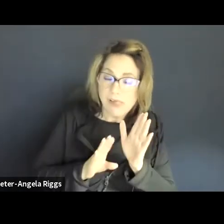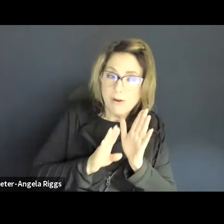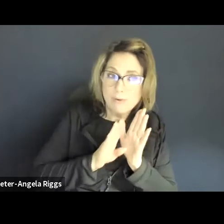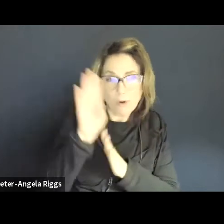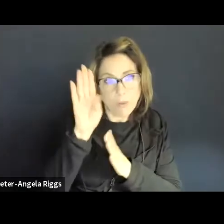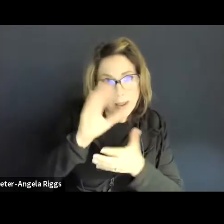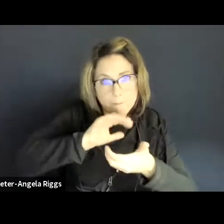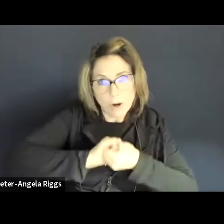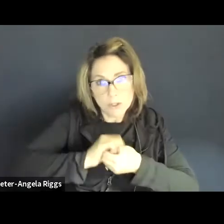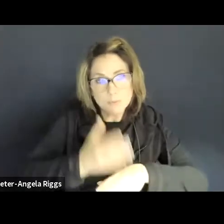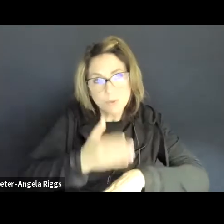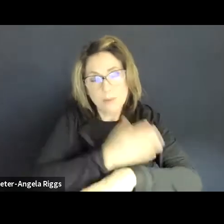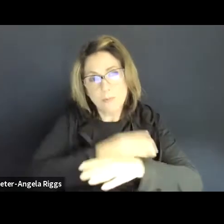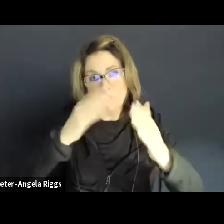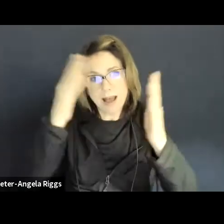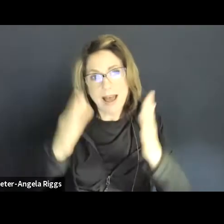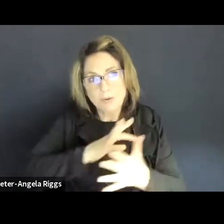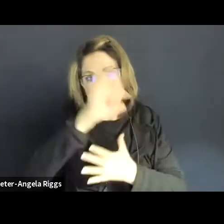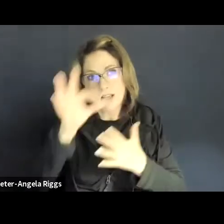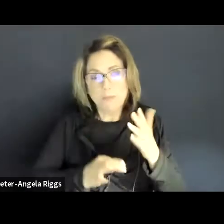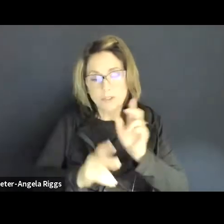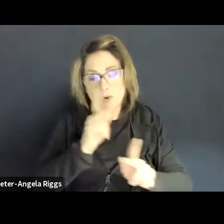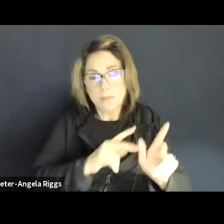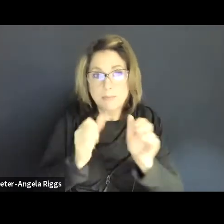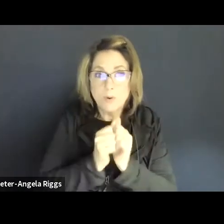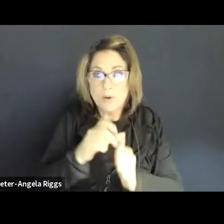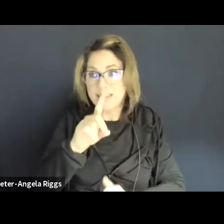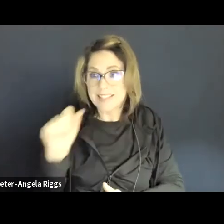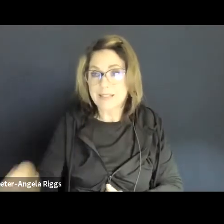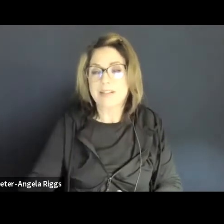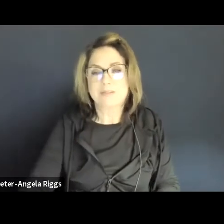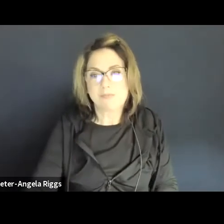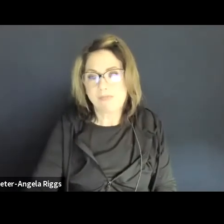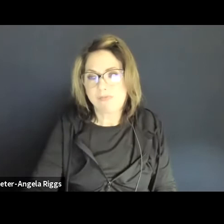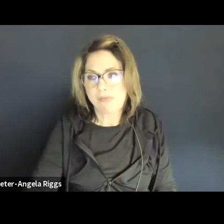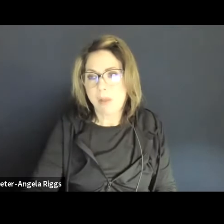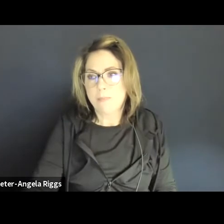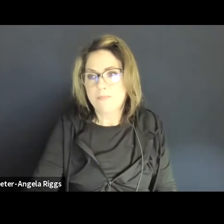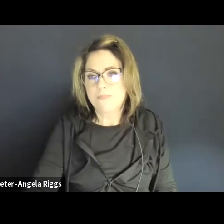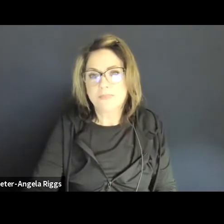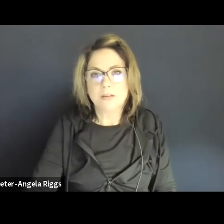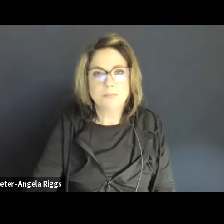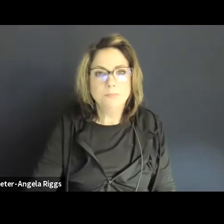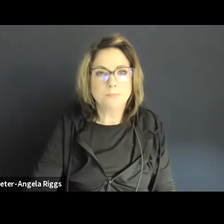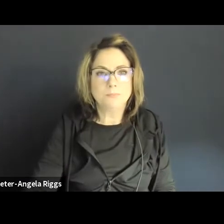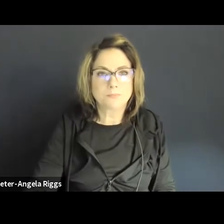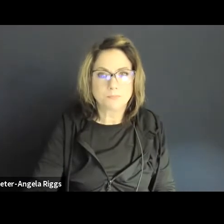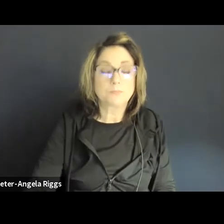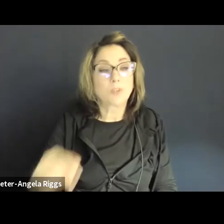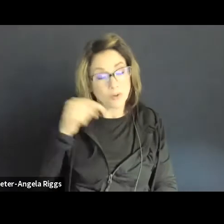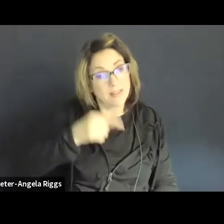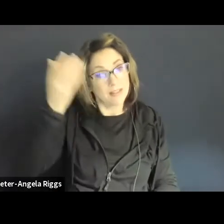Improve Housing Options for People with Disabilities. During this presentation, Daniel Davis,